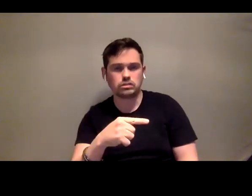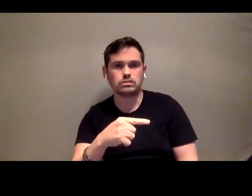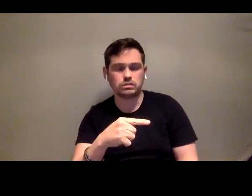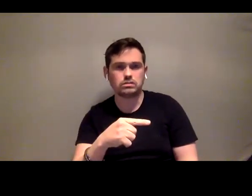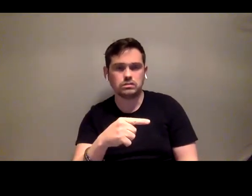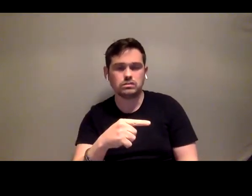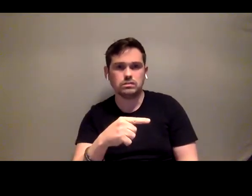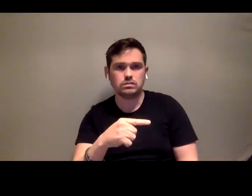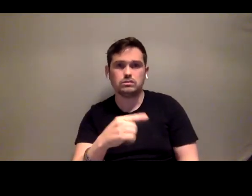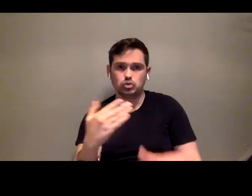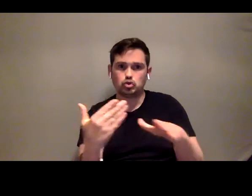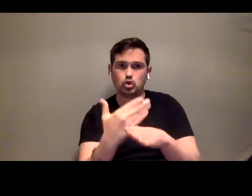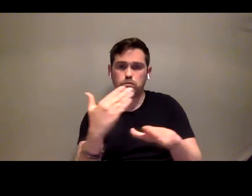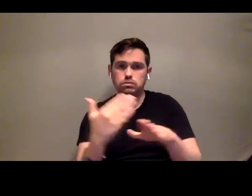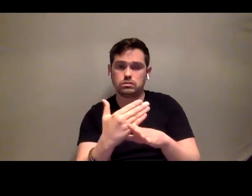in the NHS across the UK.